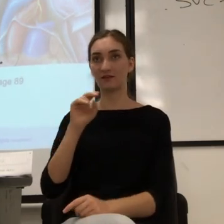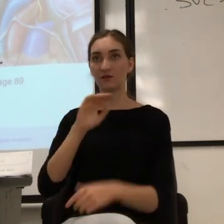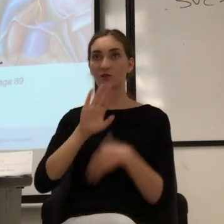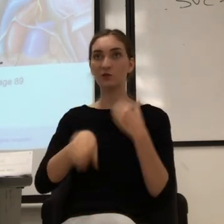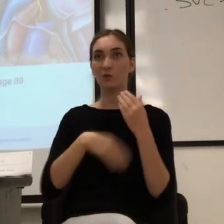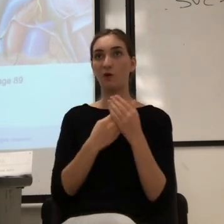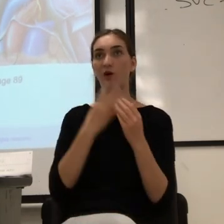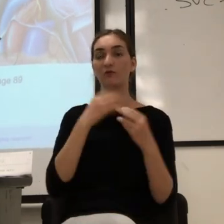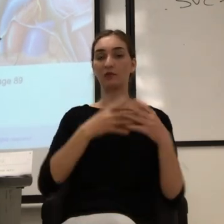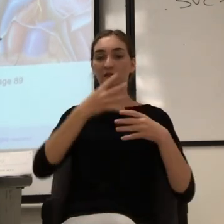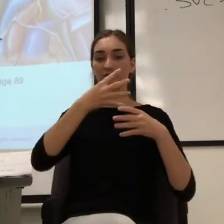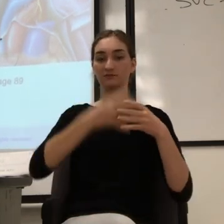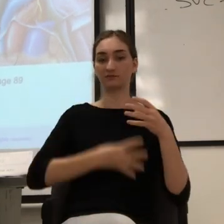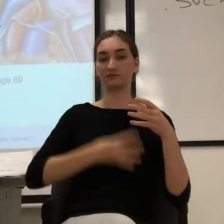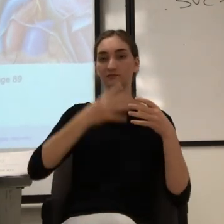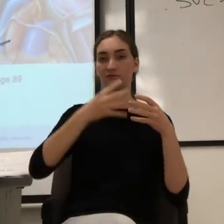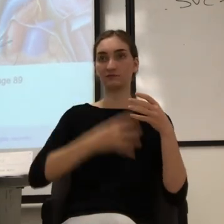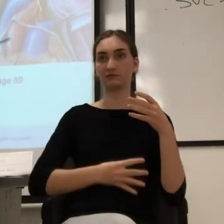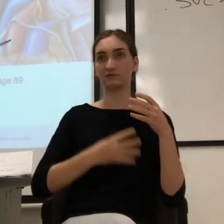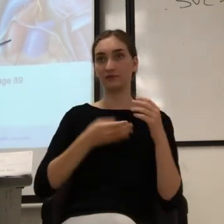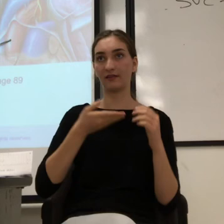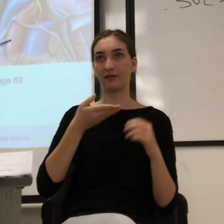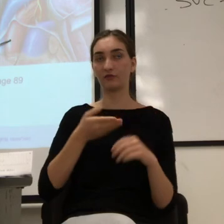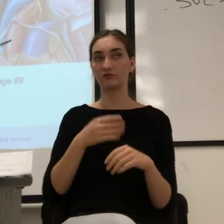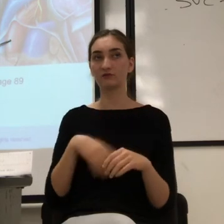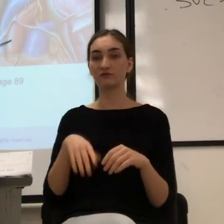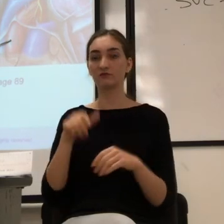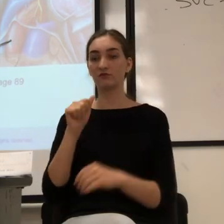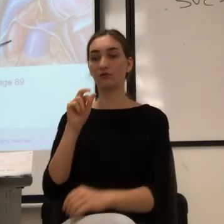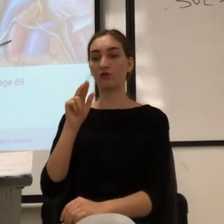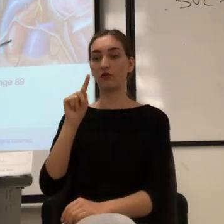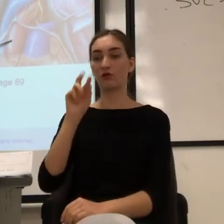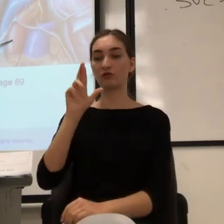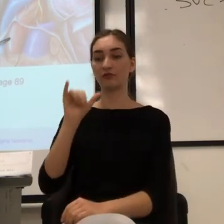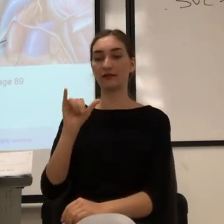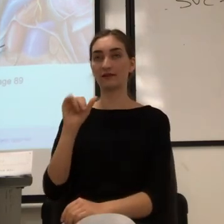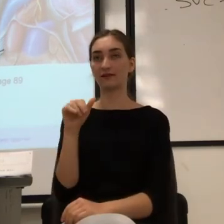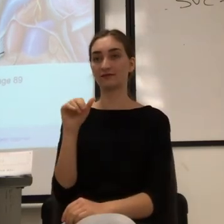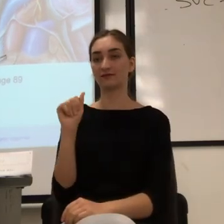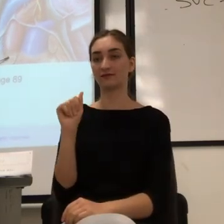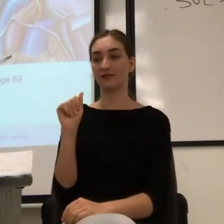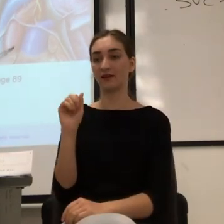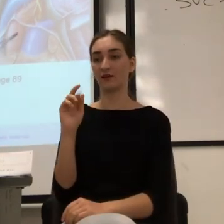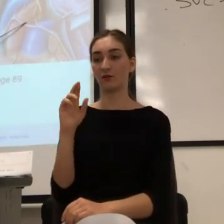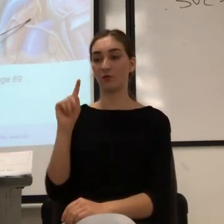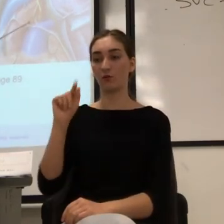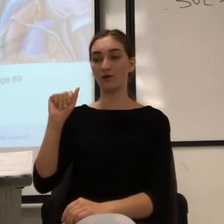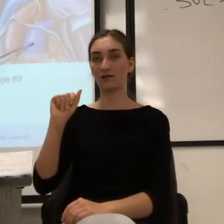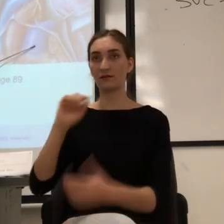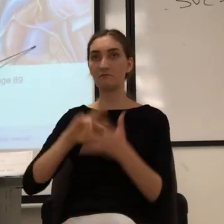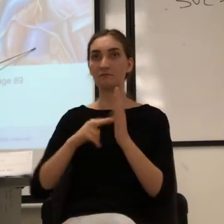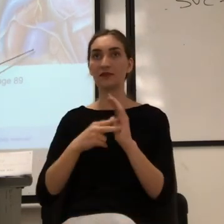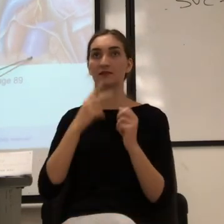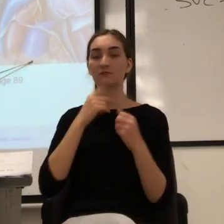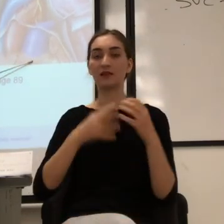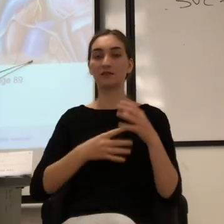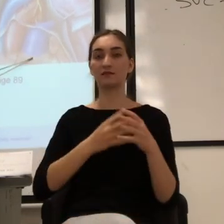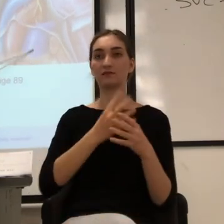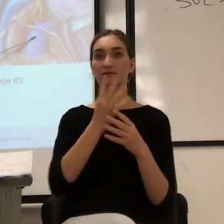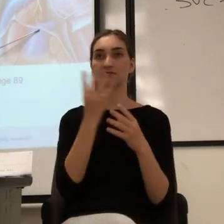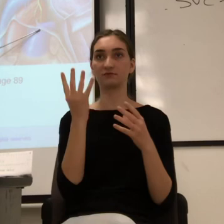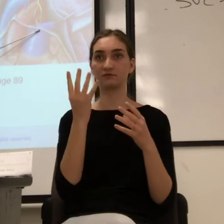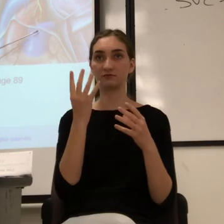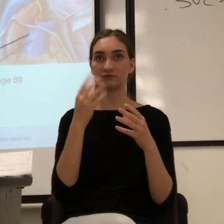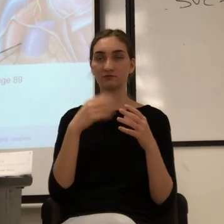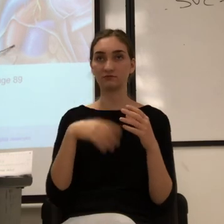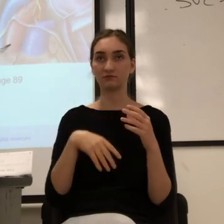there. That's one great vessel. Here is an artery. It's the aorta. So blood flows up and out. Here's the pulmonary trunk. Blood flows